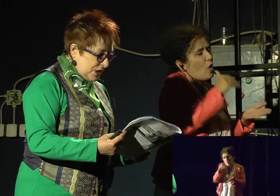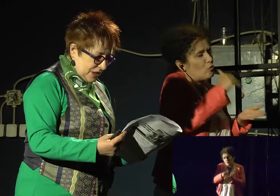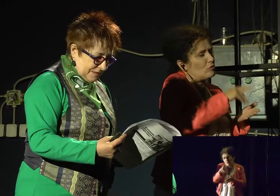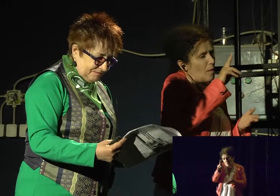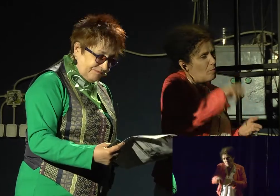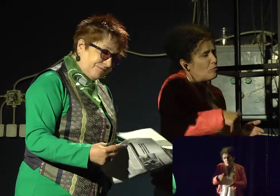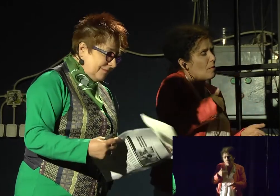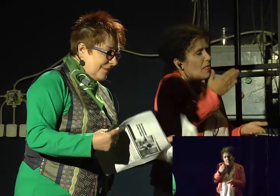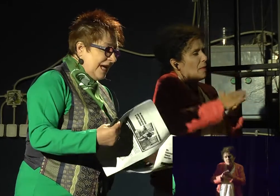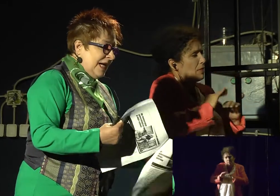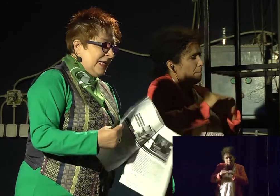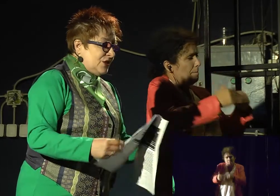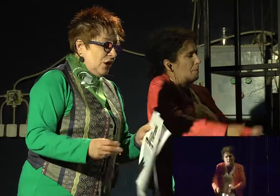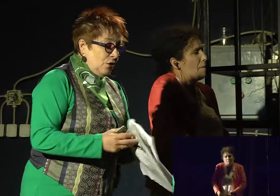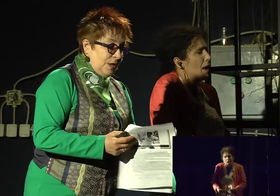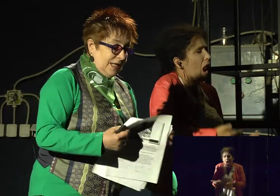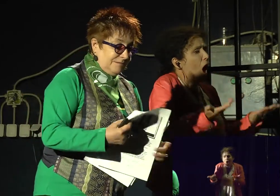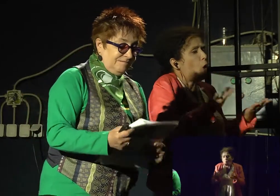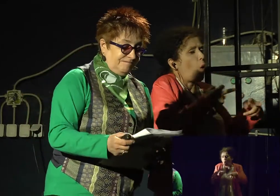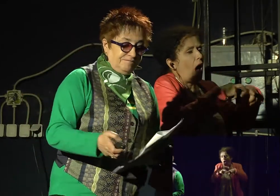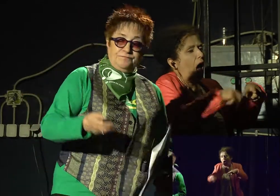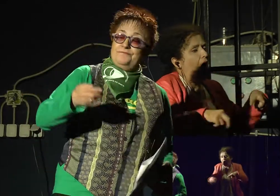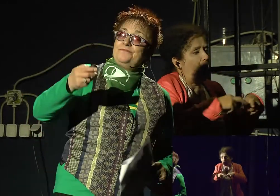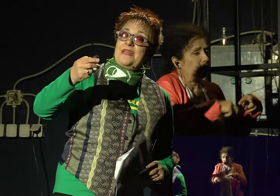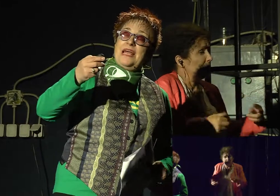an abortion? So,